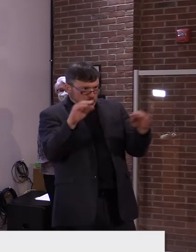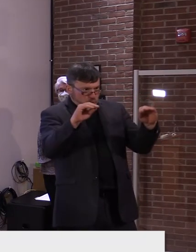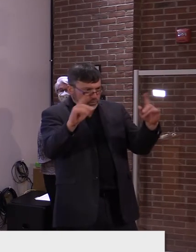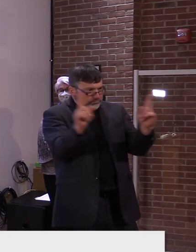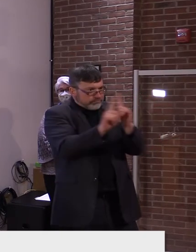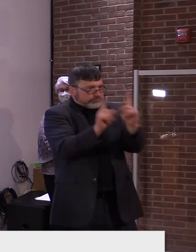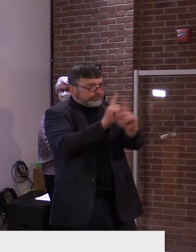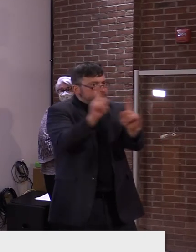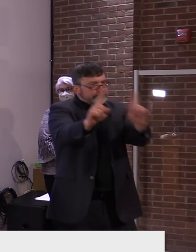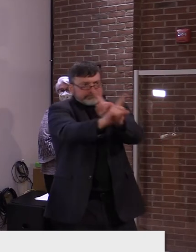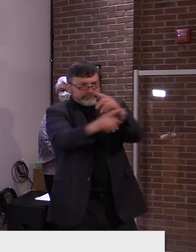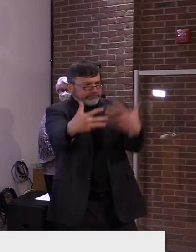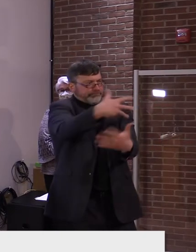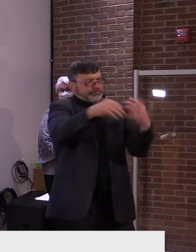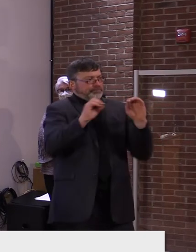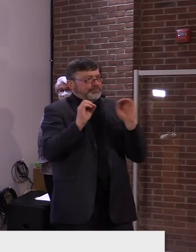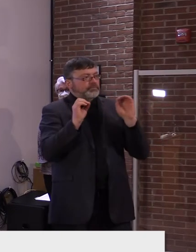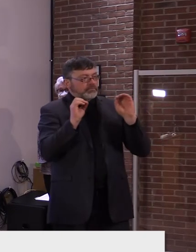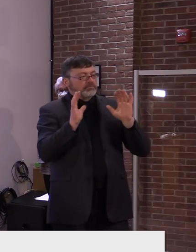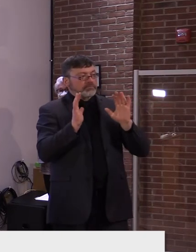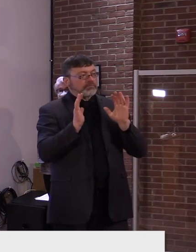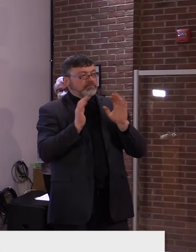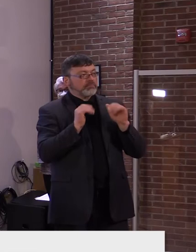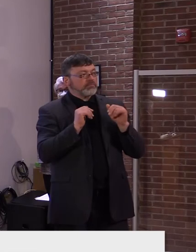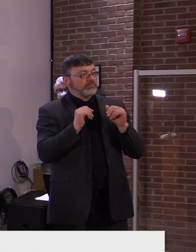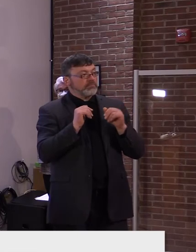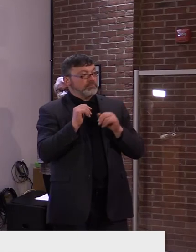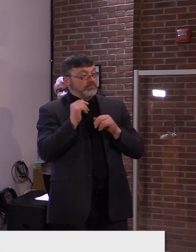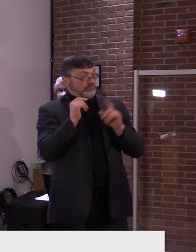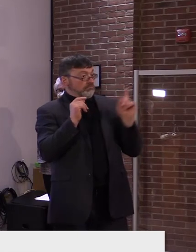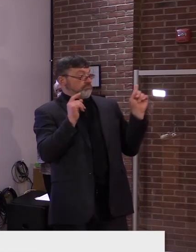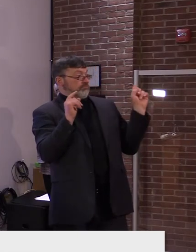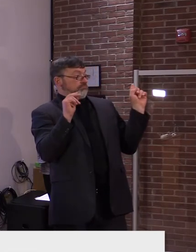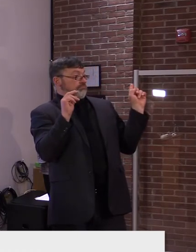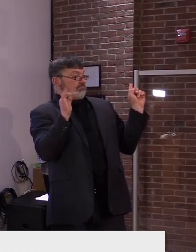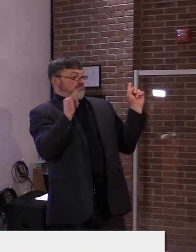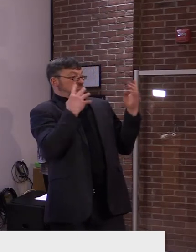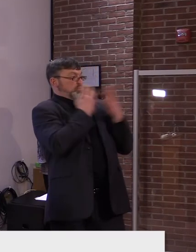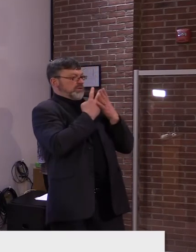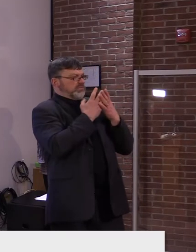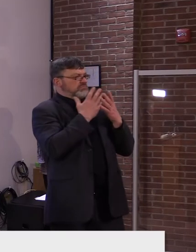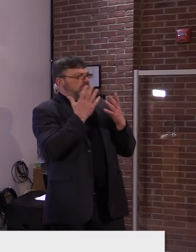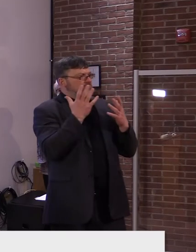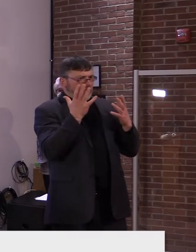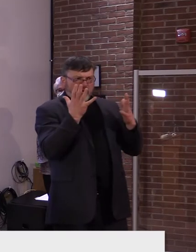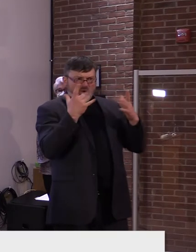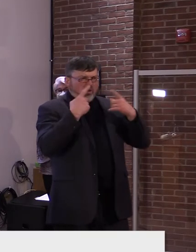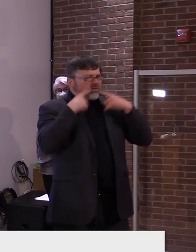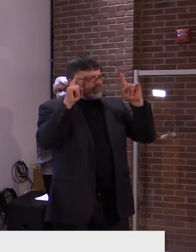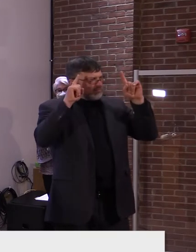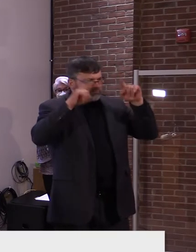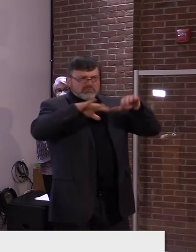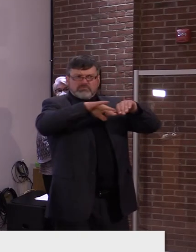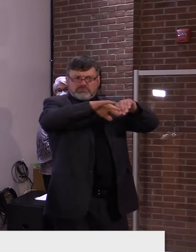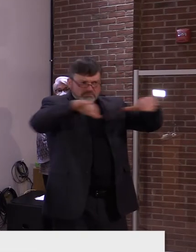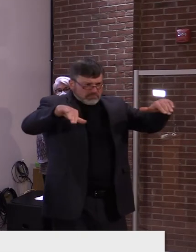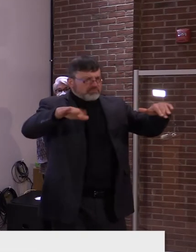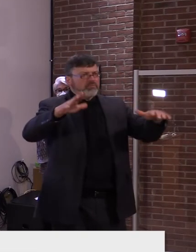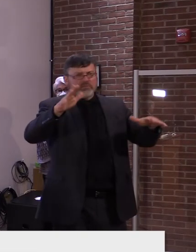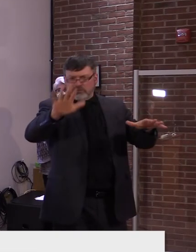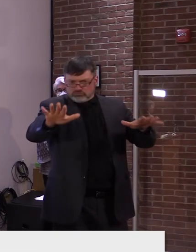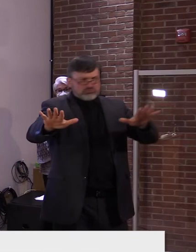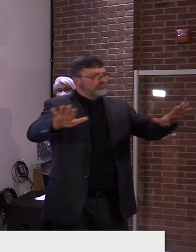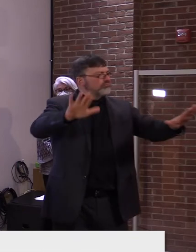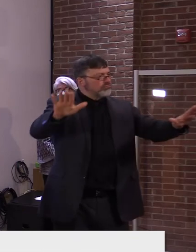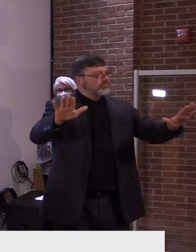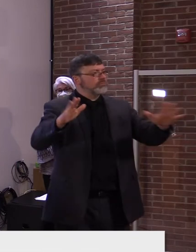populations. And up in Newport, that has been successful, frankly. The units where we're seeing the positive